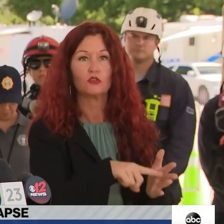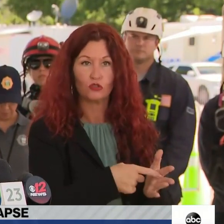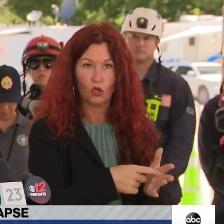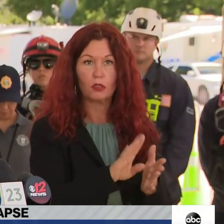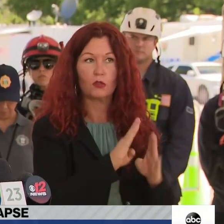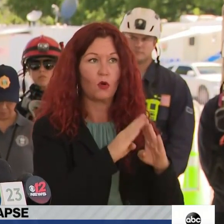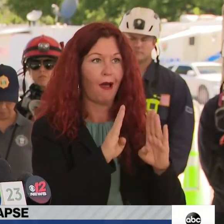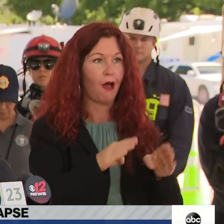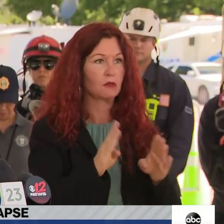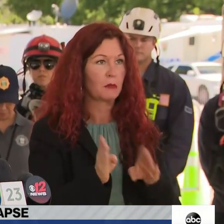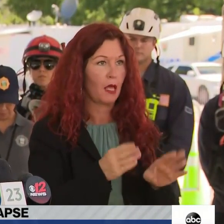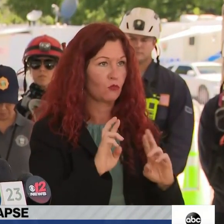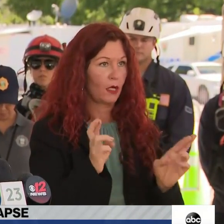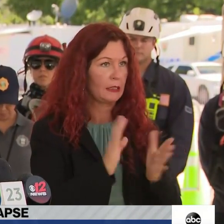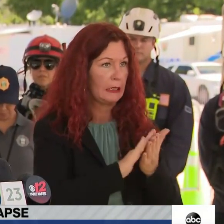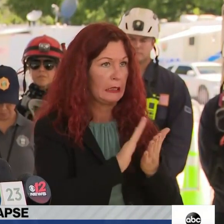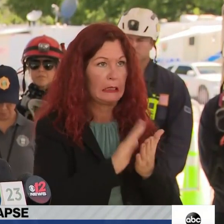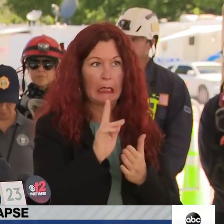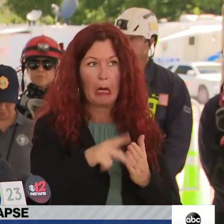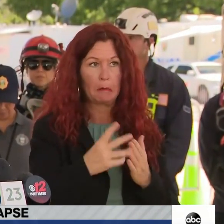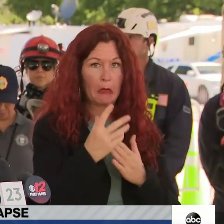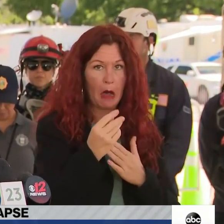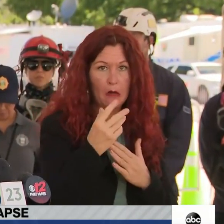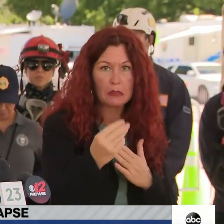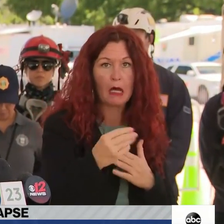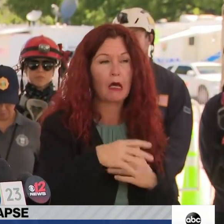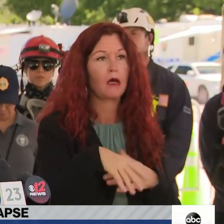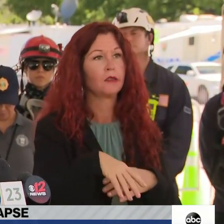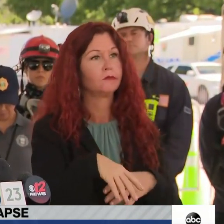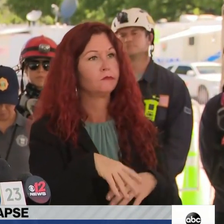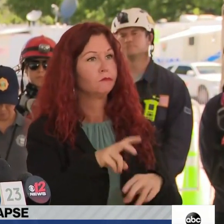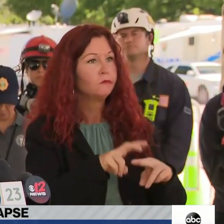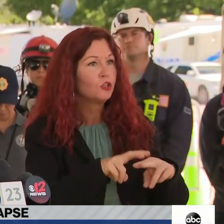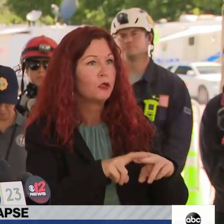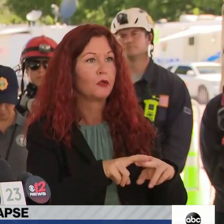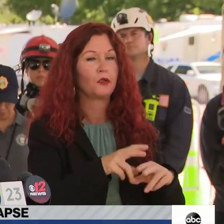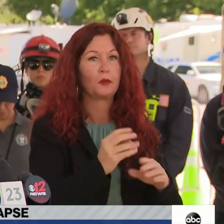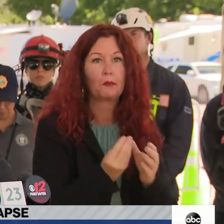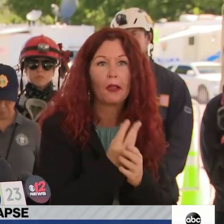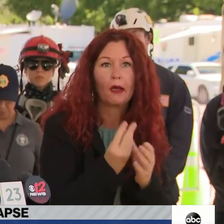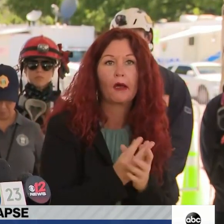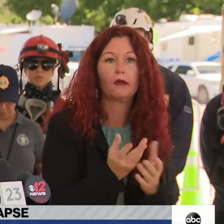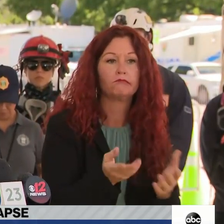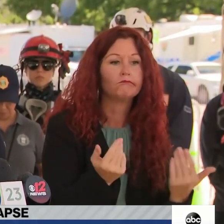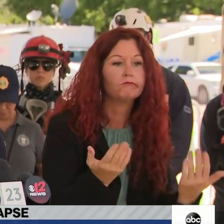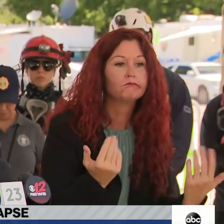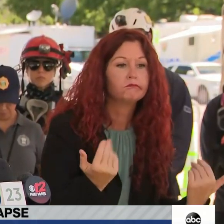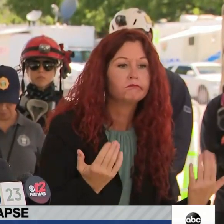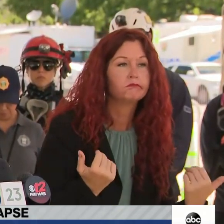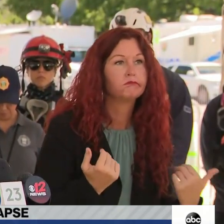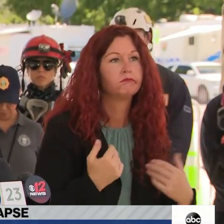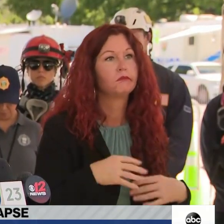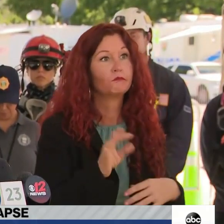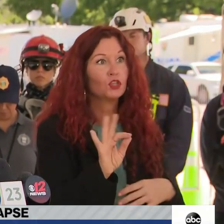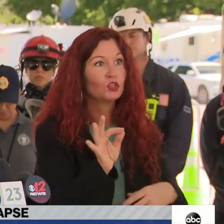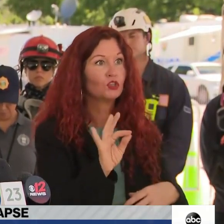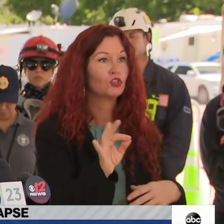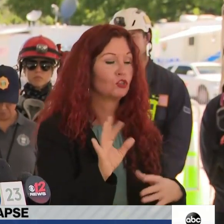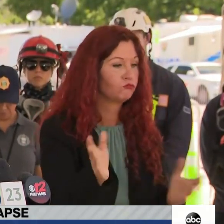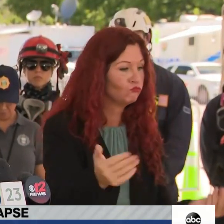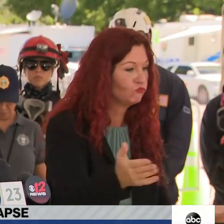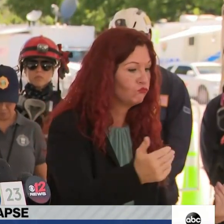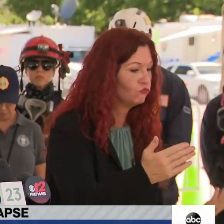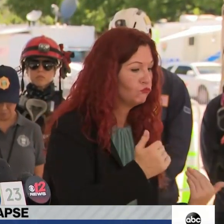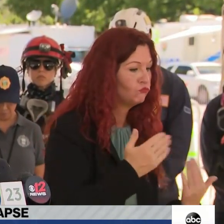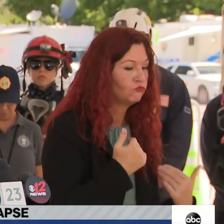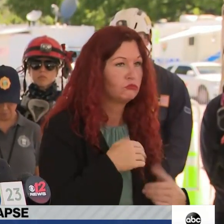home and your family. This includes securing loose items and outdoor furniture and bringing them indoors if necessary. If you have